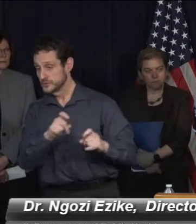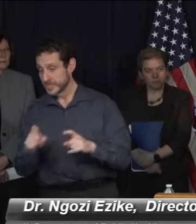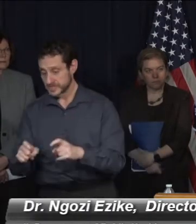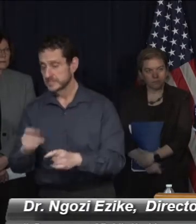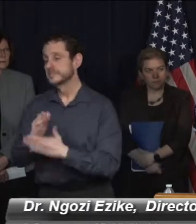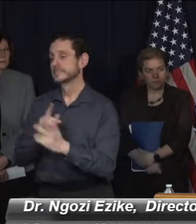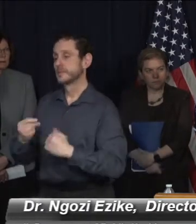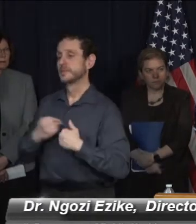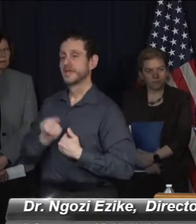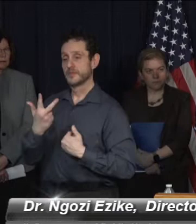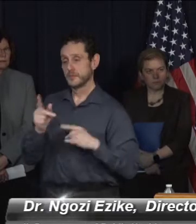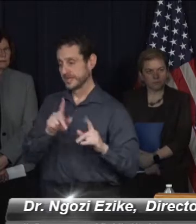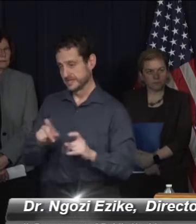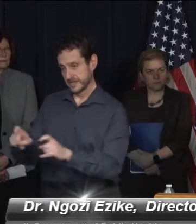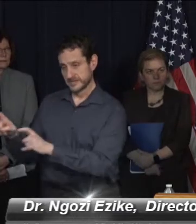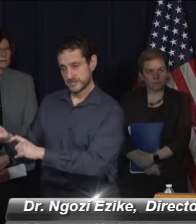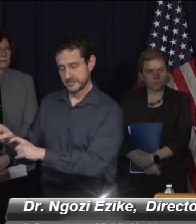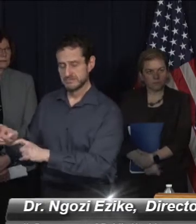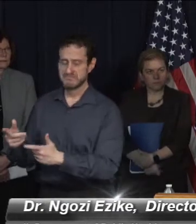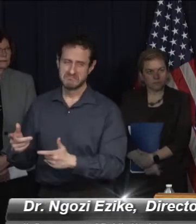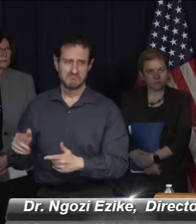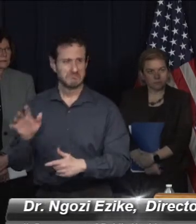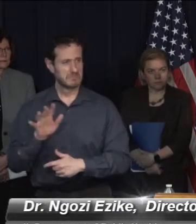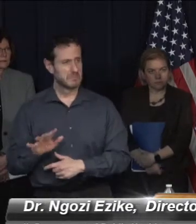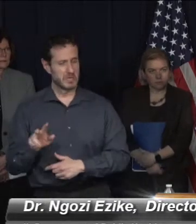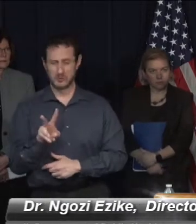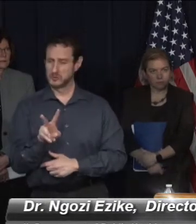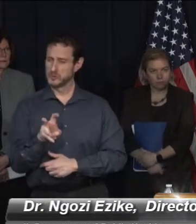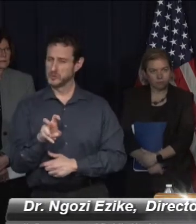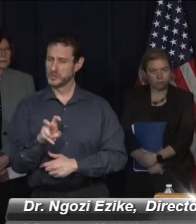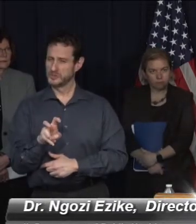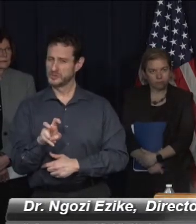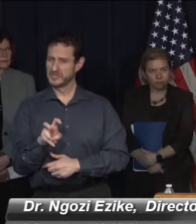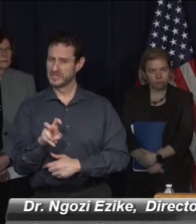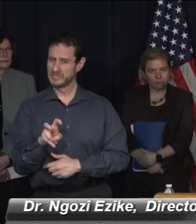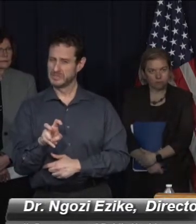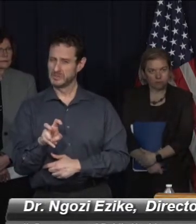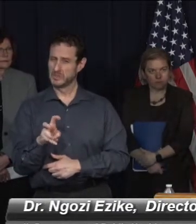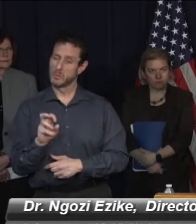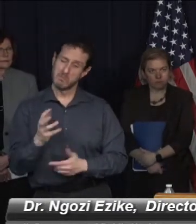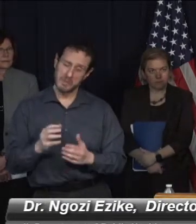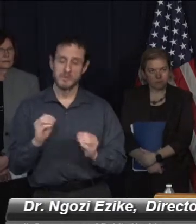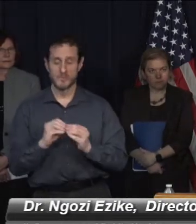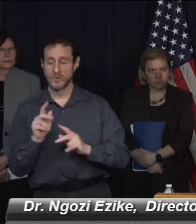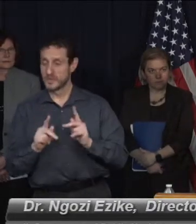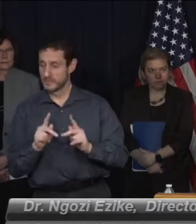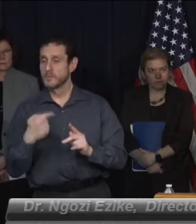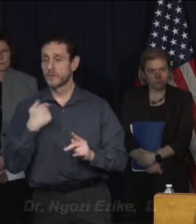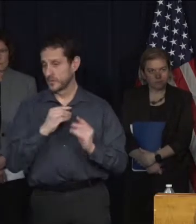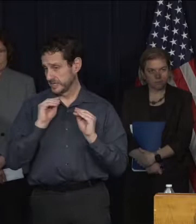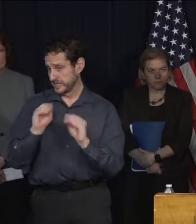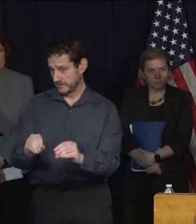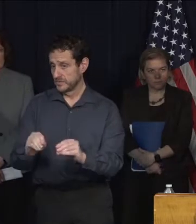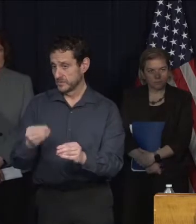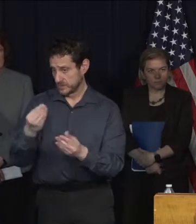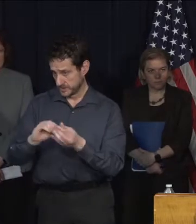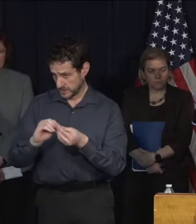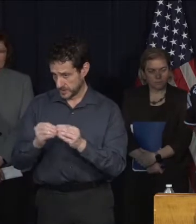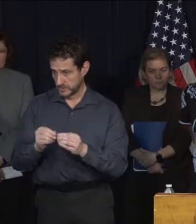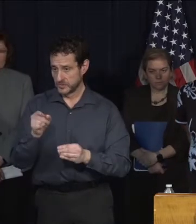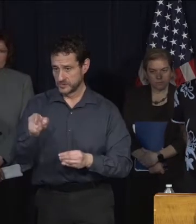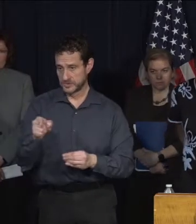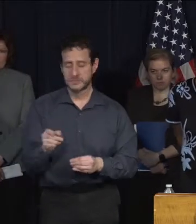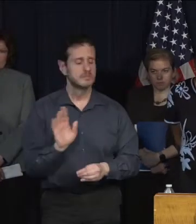So it's on the order of probably about 200 to plus people, but we can get those numbers to you. And are